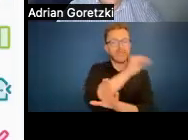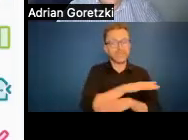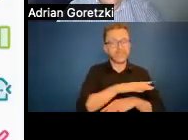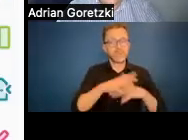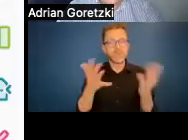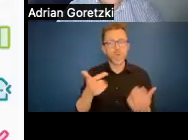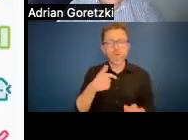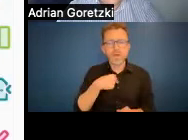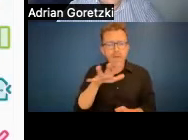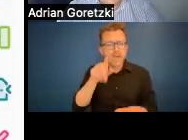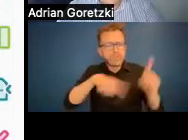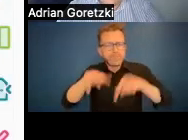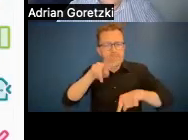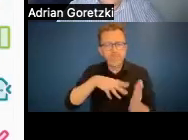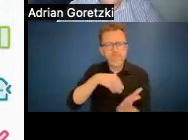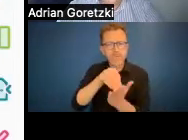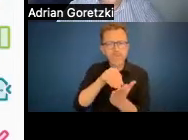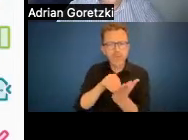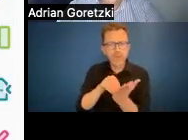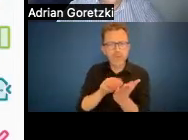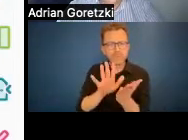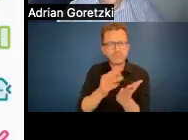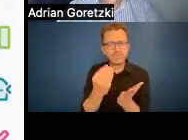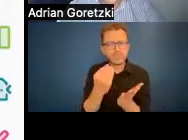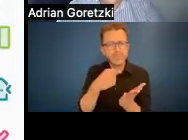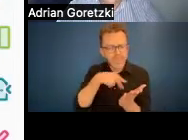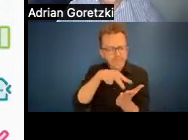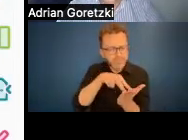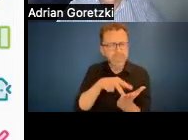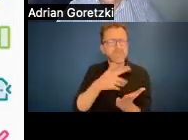I don't know where to stop sharing the screen.